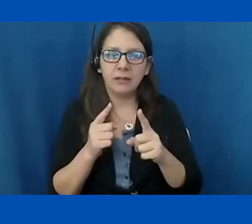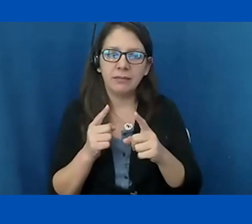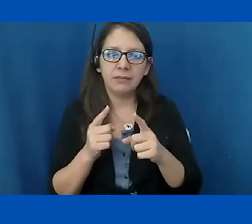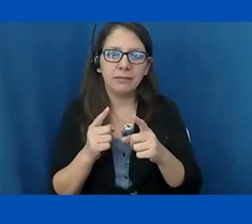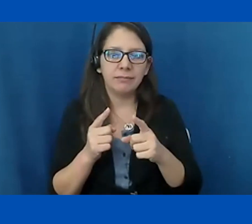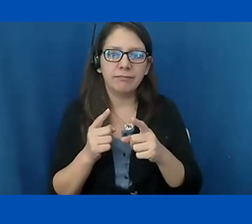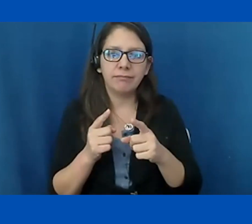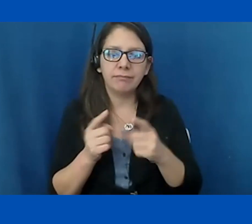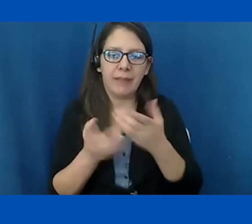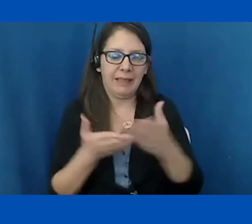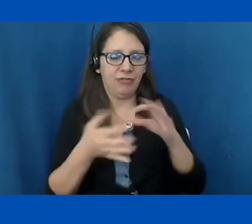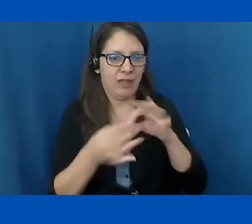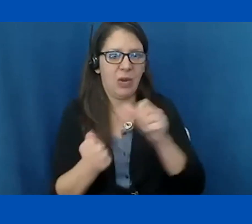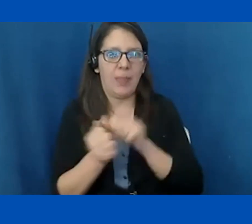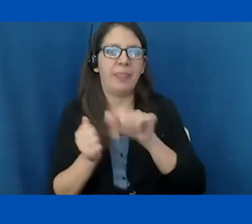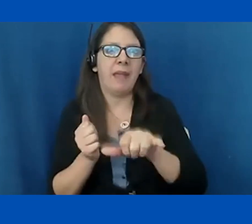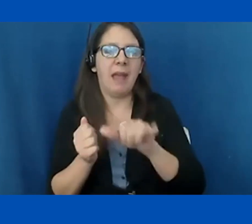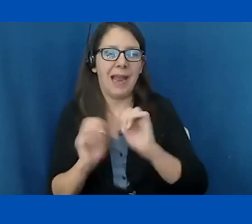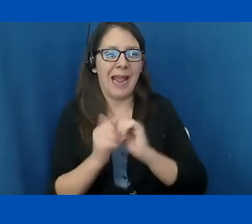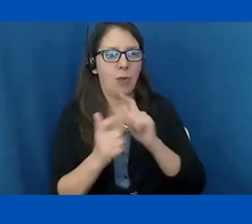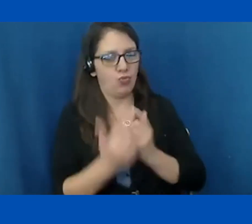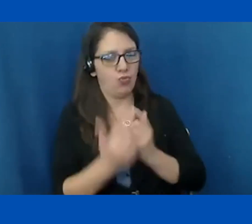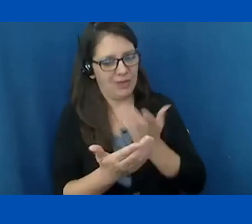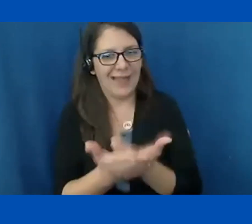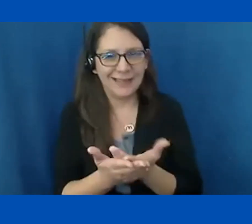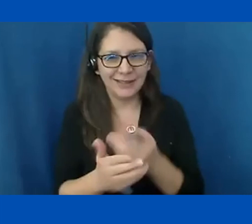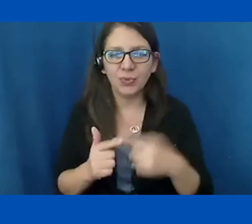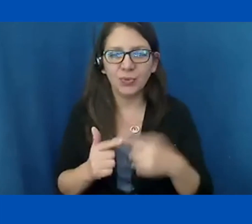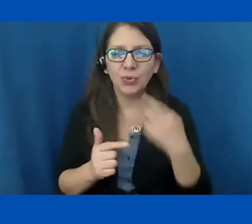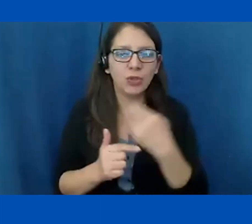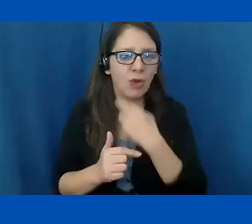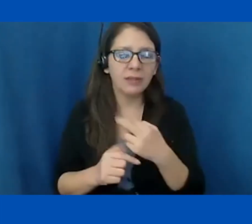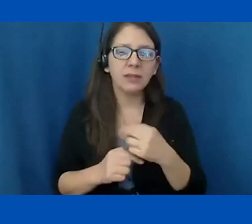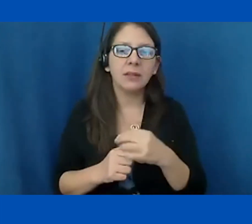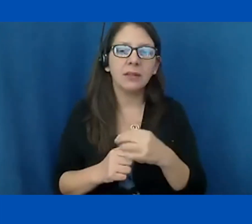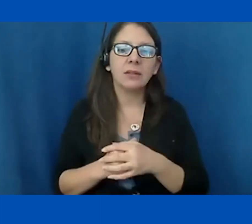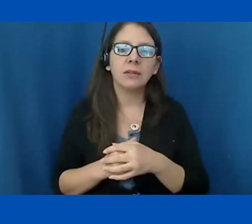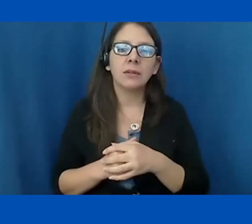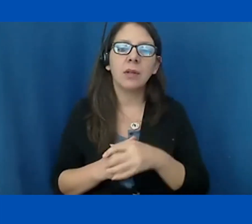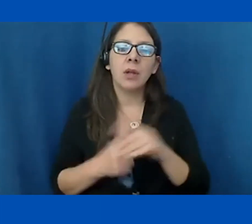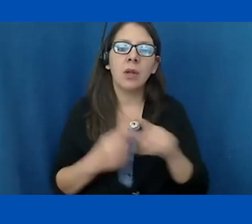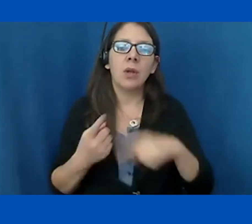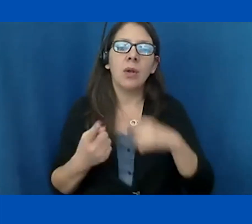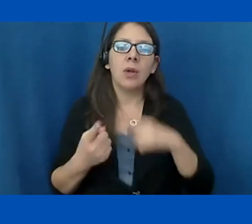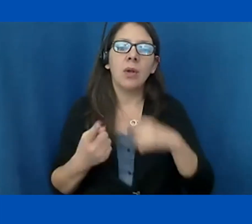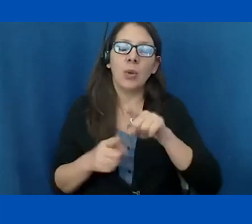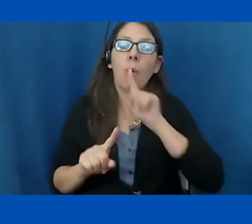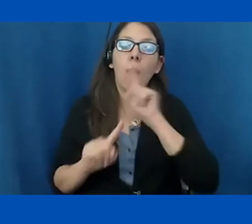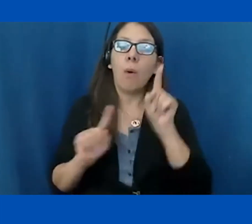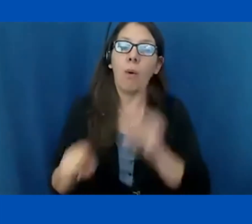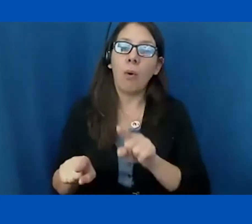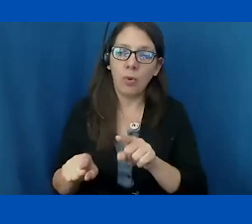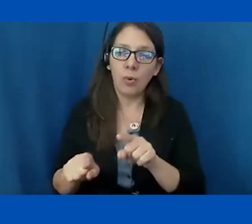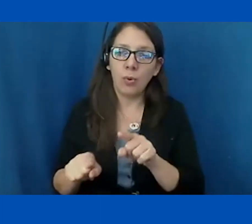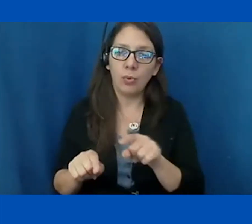Um, but what I will say is, so when you're ordering, you